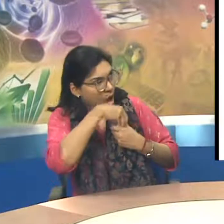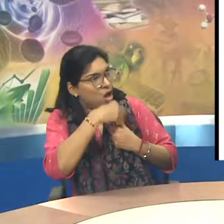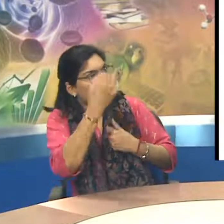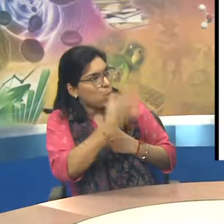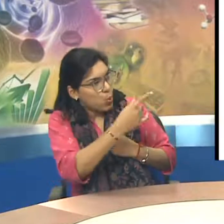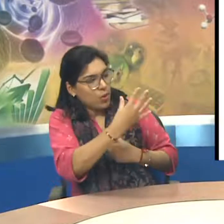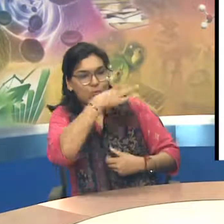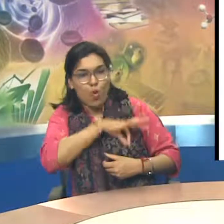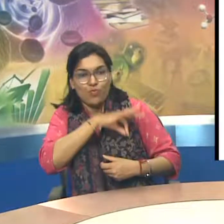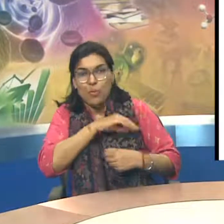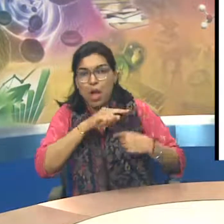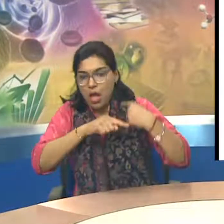other.